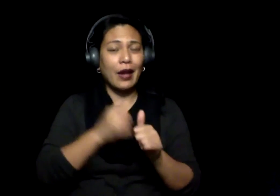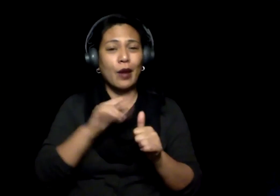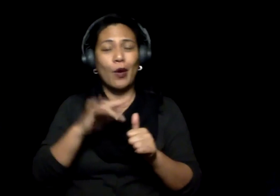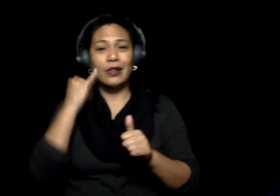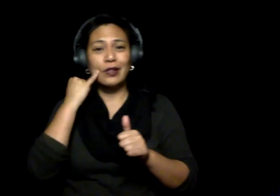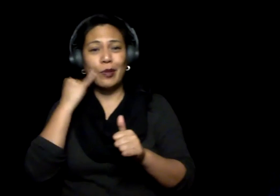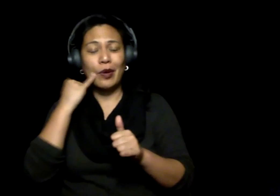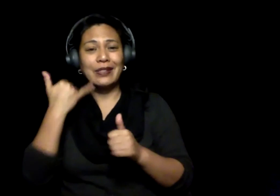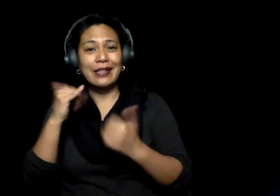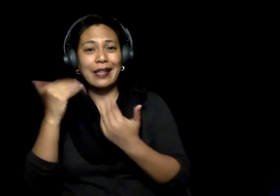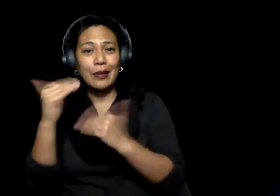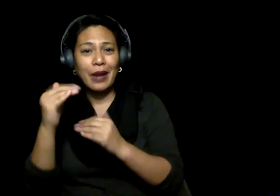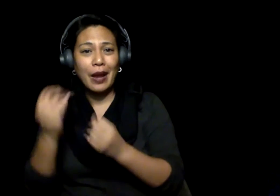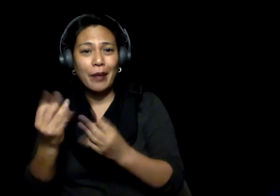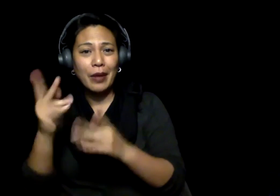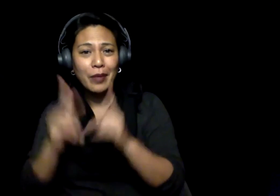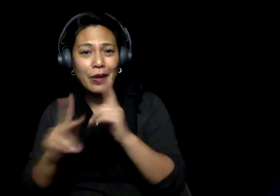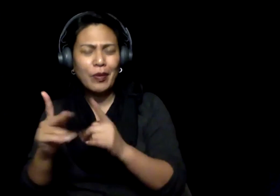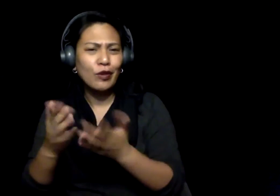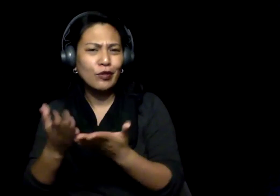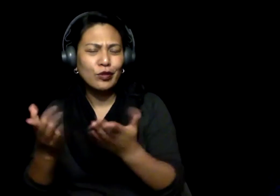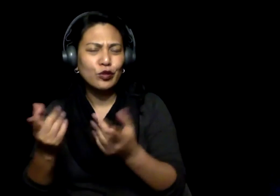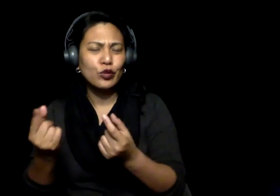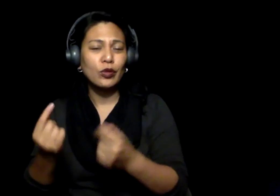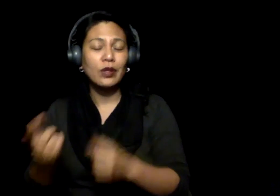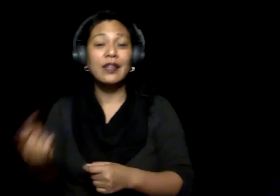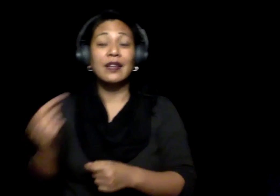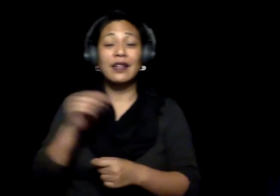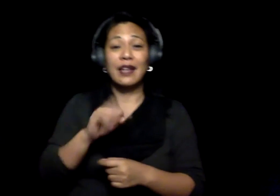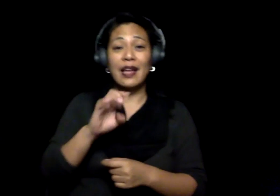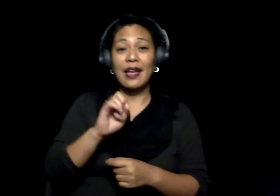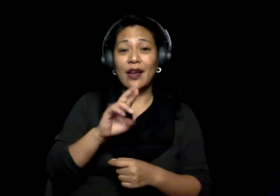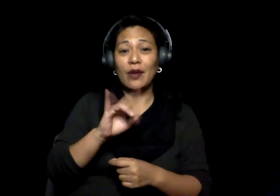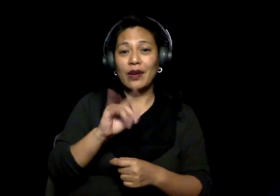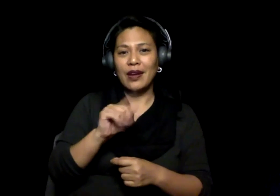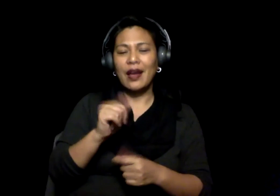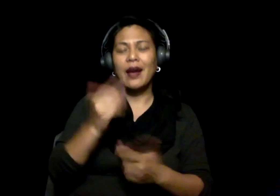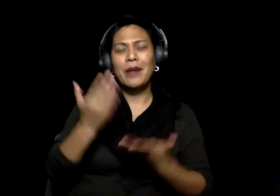you may want to consider what your plan A might be, you know, like